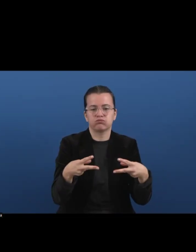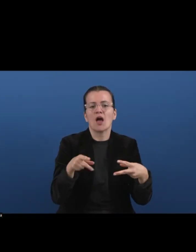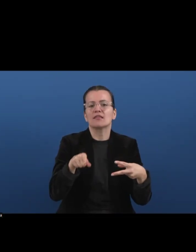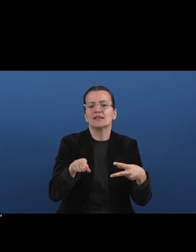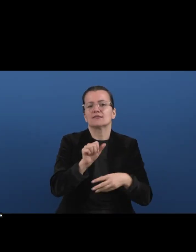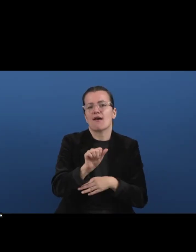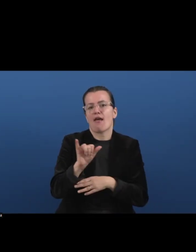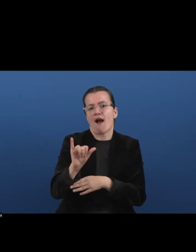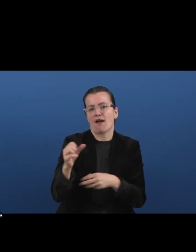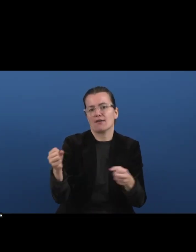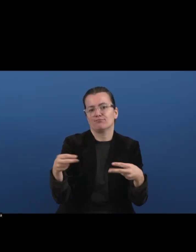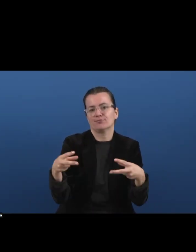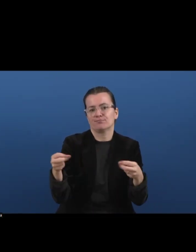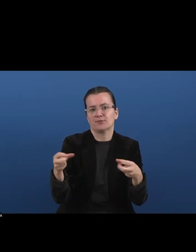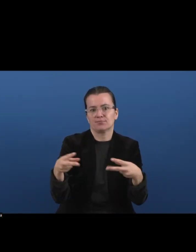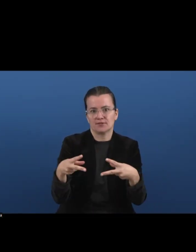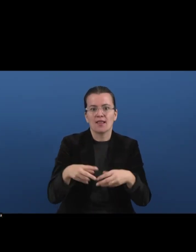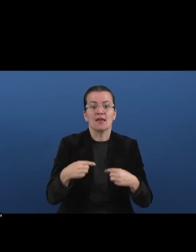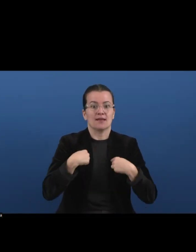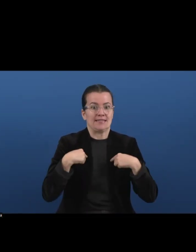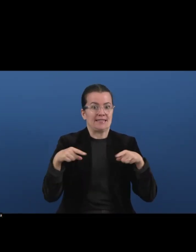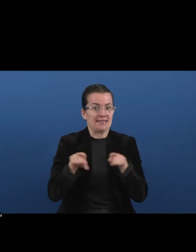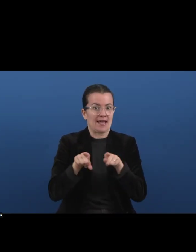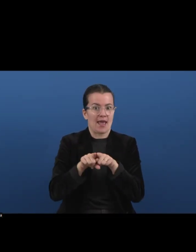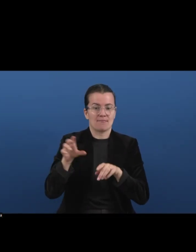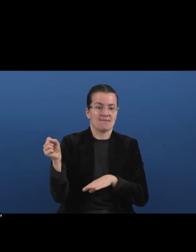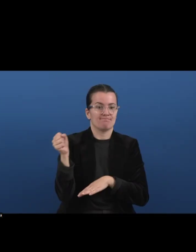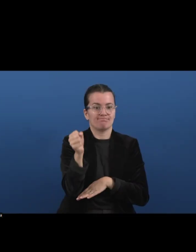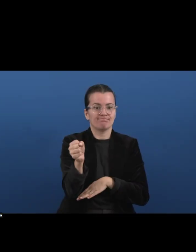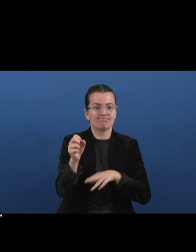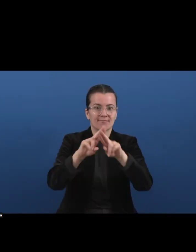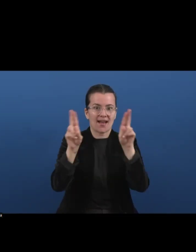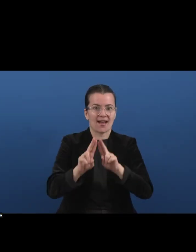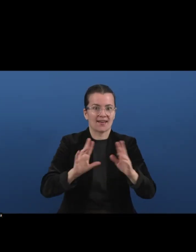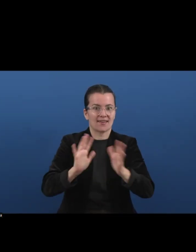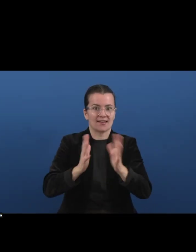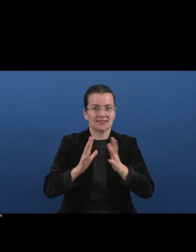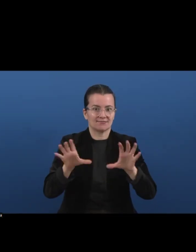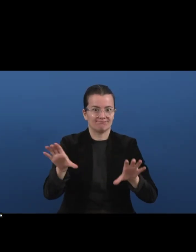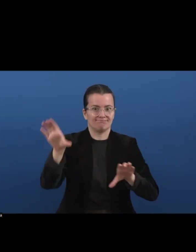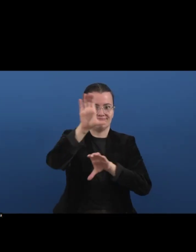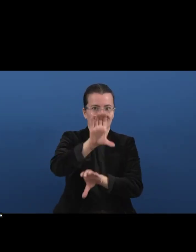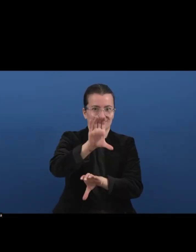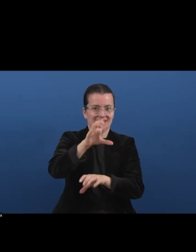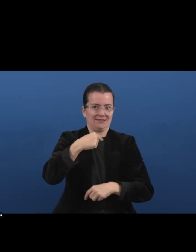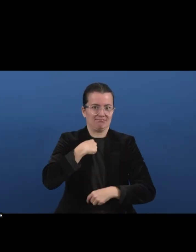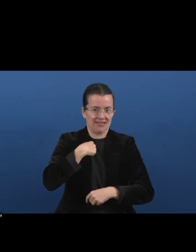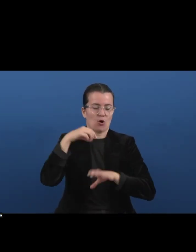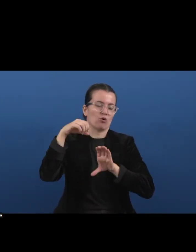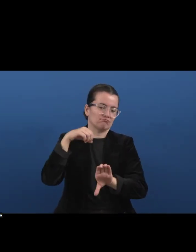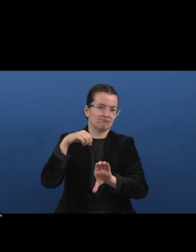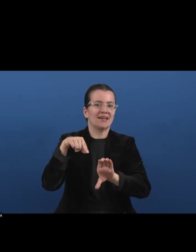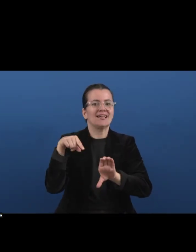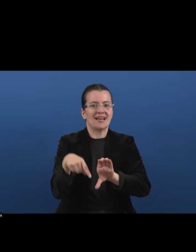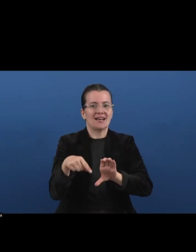to introduce yourself, say who you are, where you're connecting from, what your organization is that you represent. And at the same time,